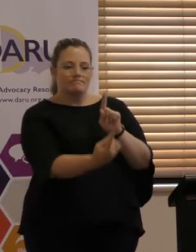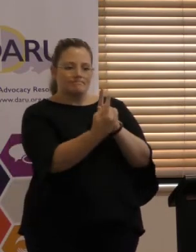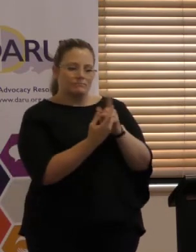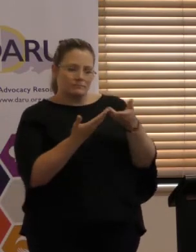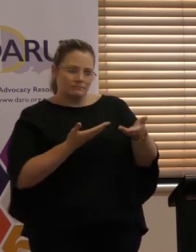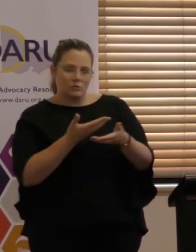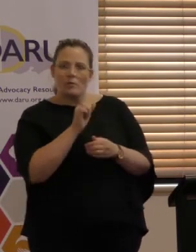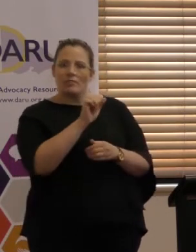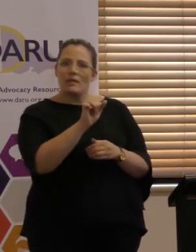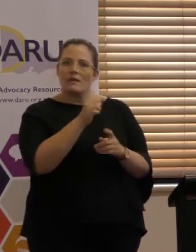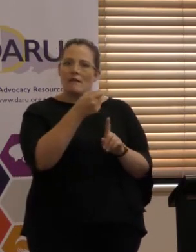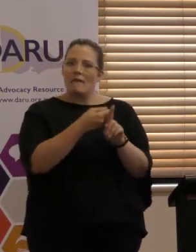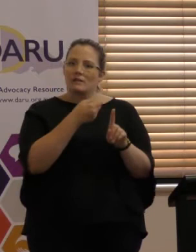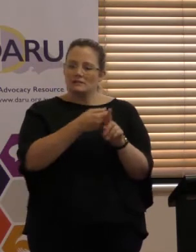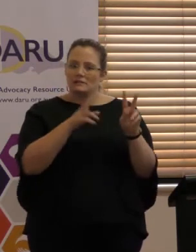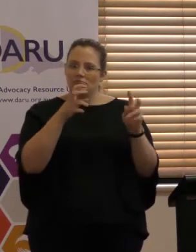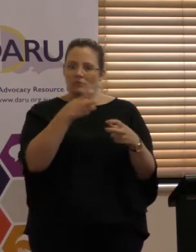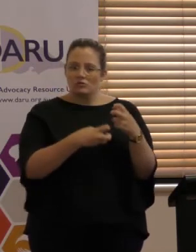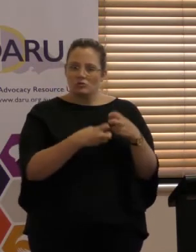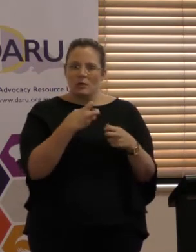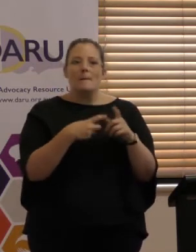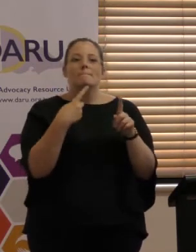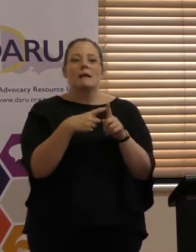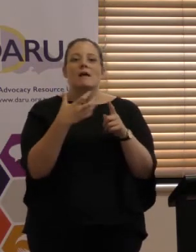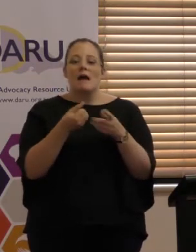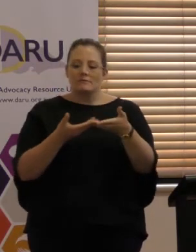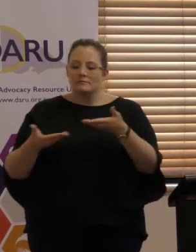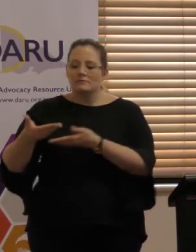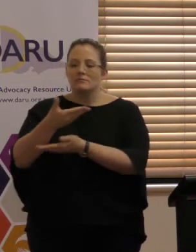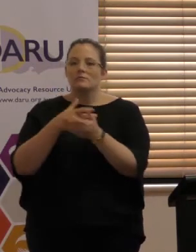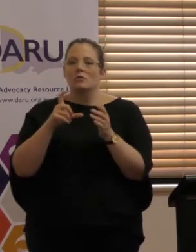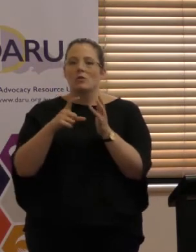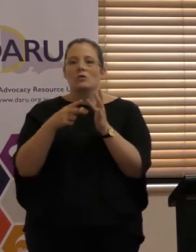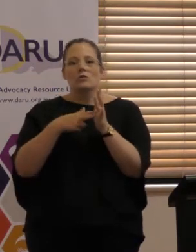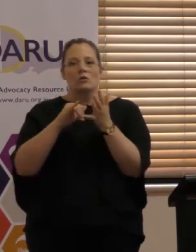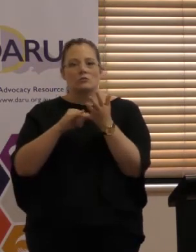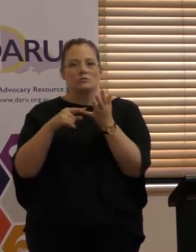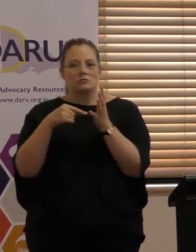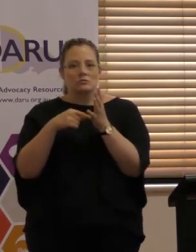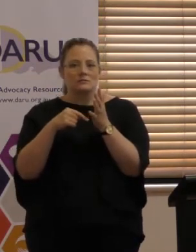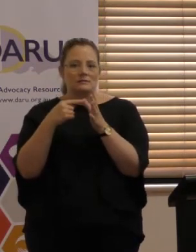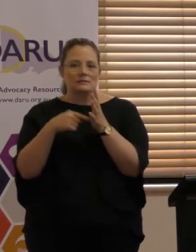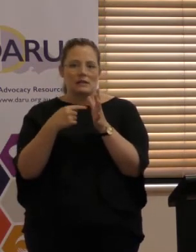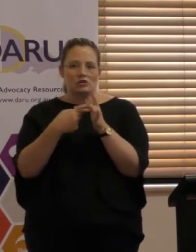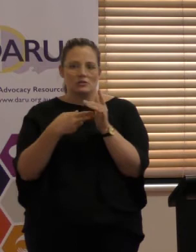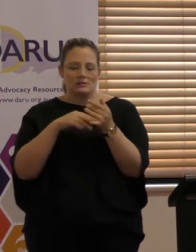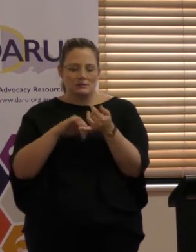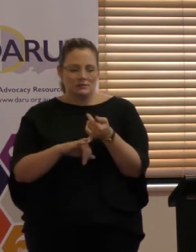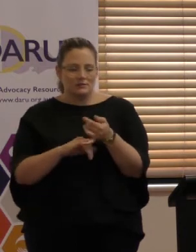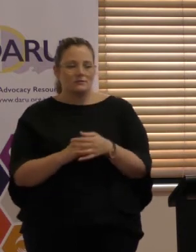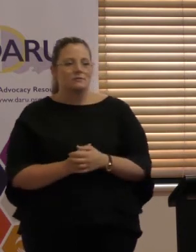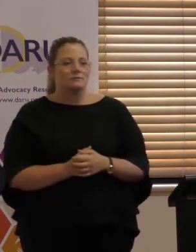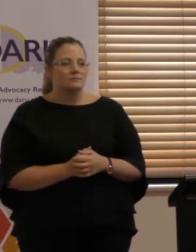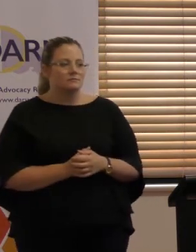matters, but also doing some consultation with young people. So we've been part of a couple of consultations with